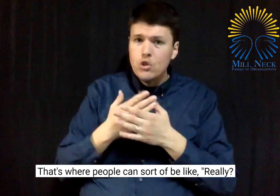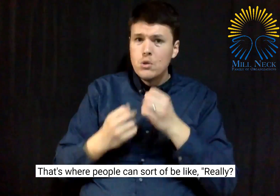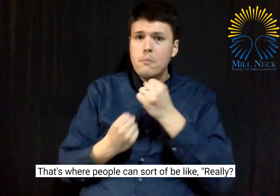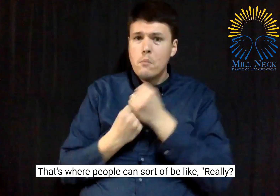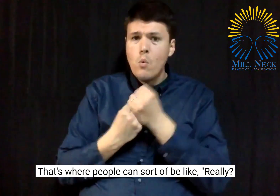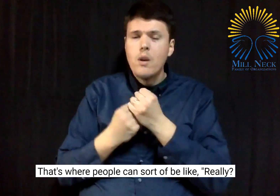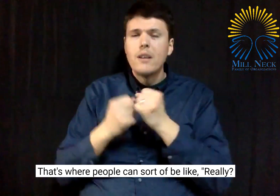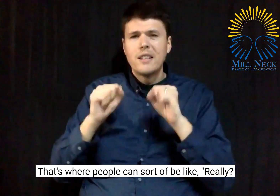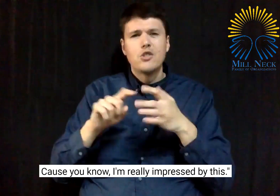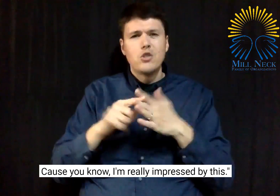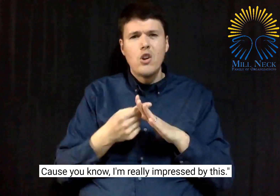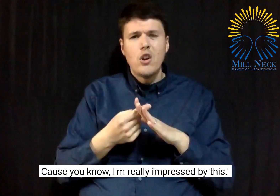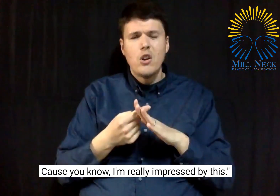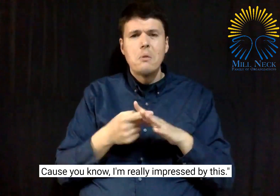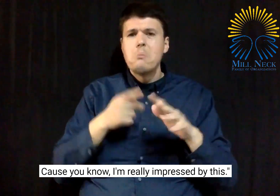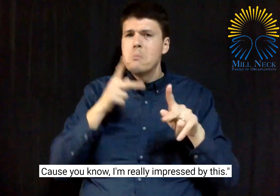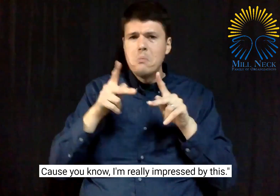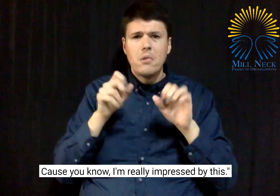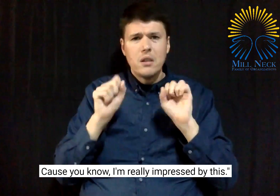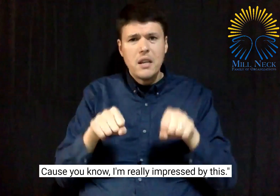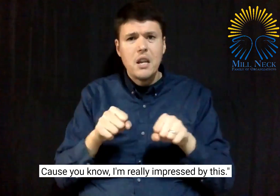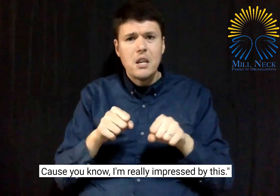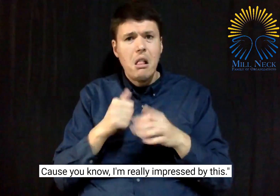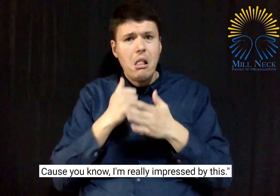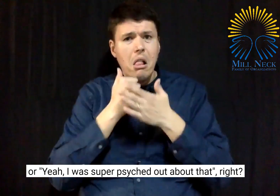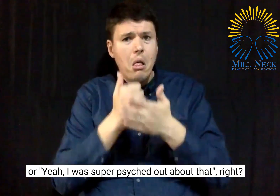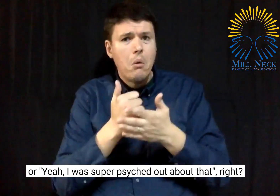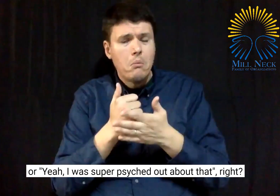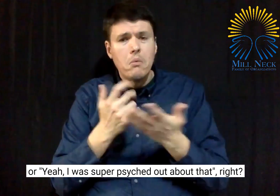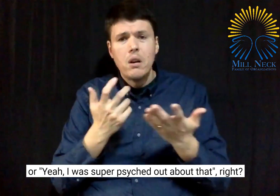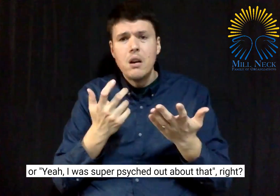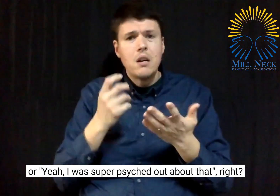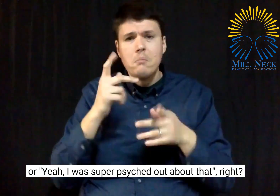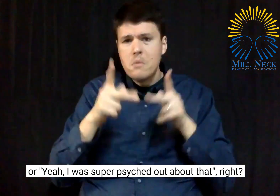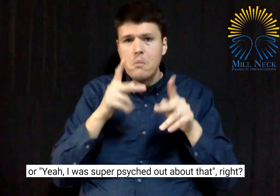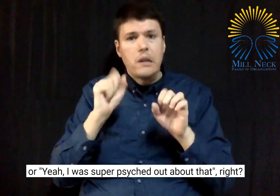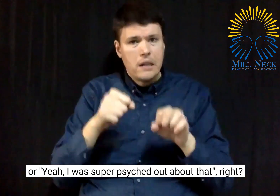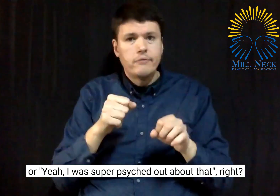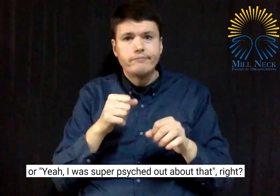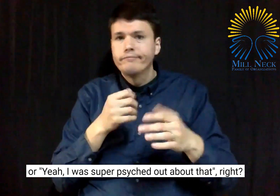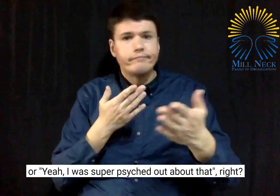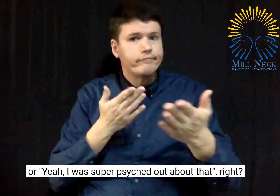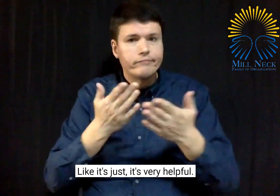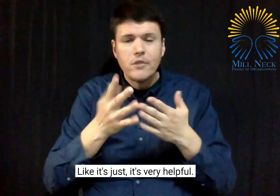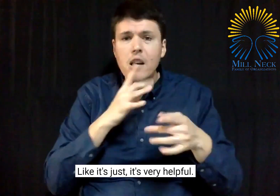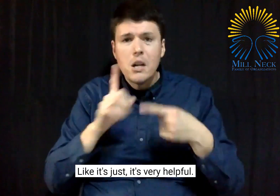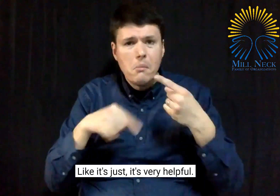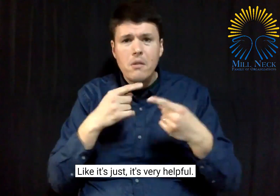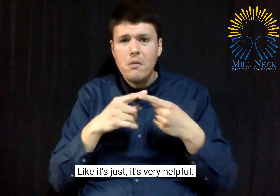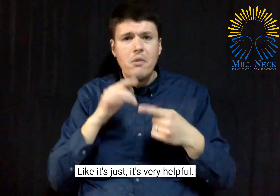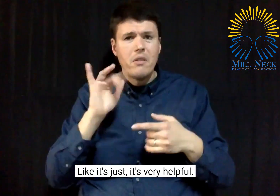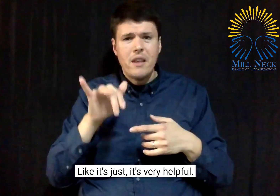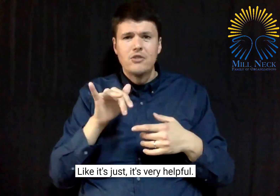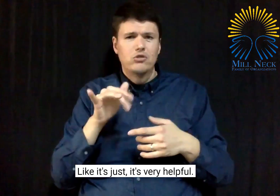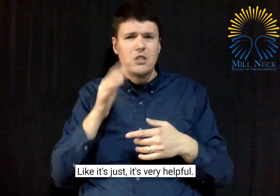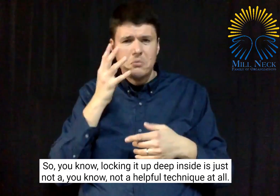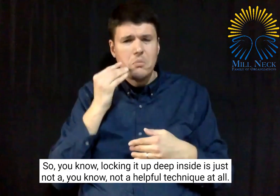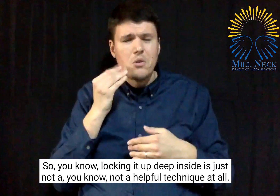to be like, really? Because you know, I'm really impressed by this, or yeah, I was super psyched out about that, right? Like it's very helpful. So, you